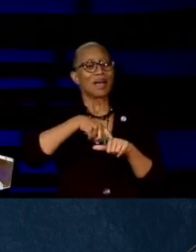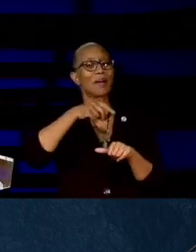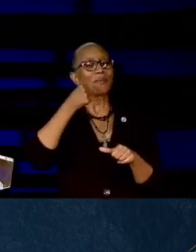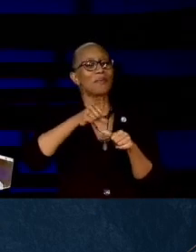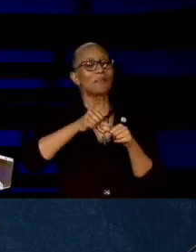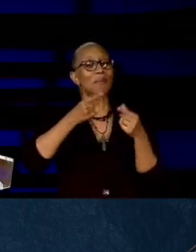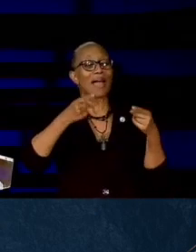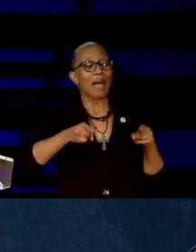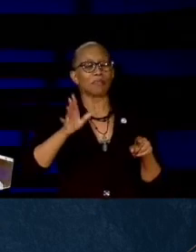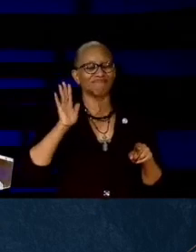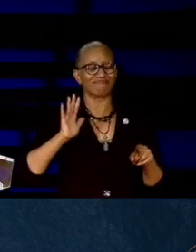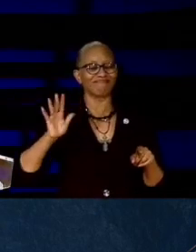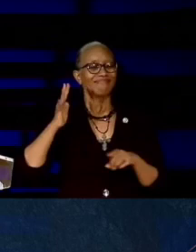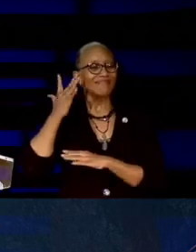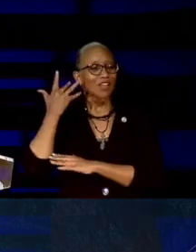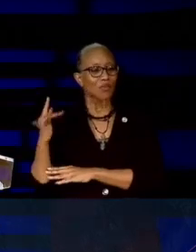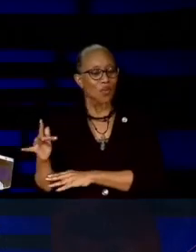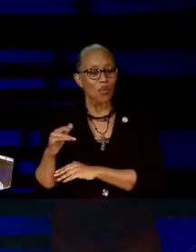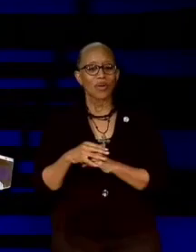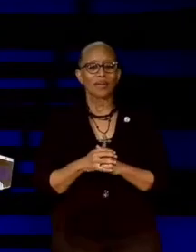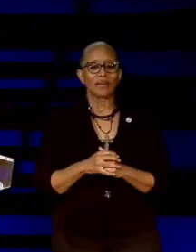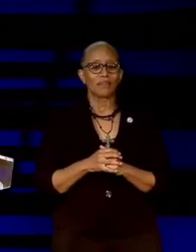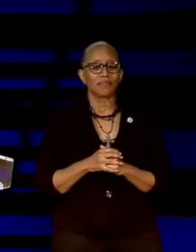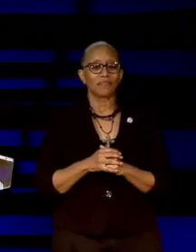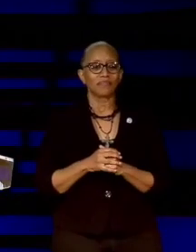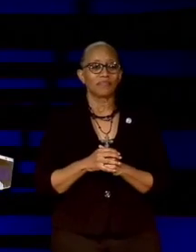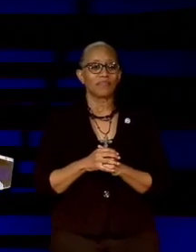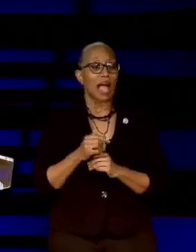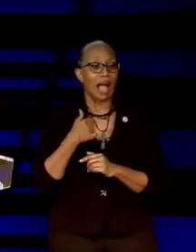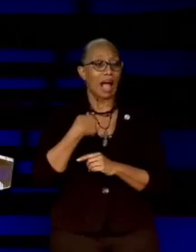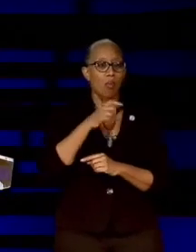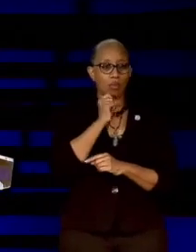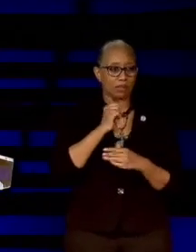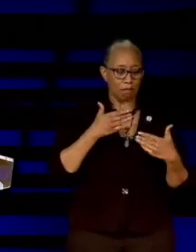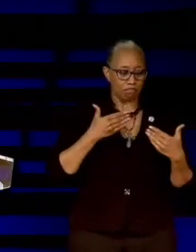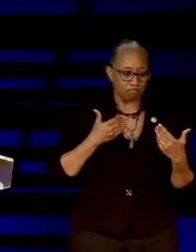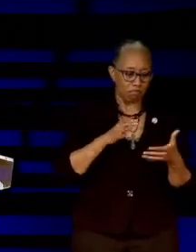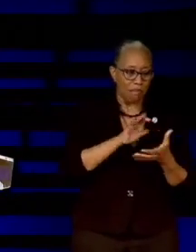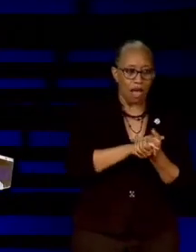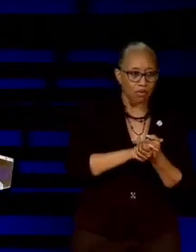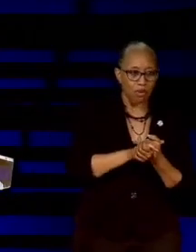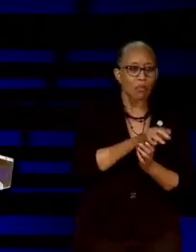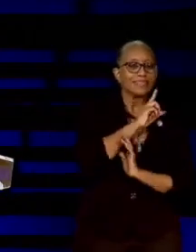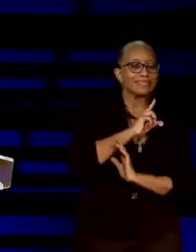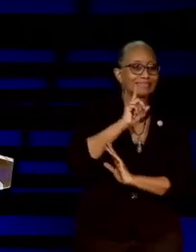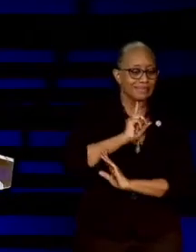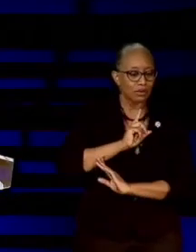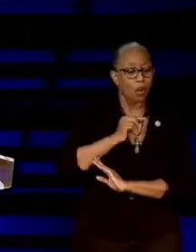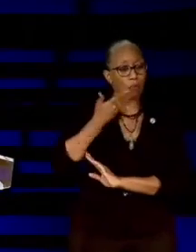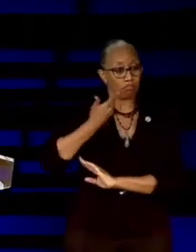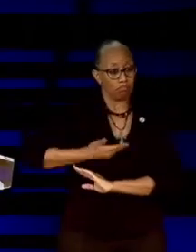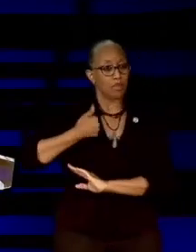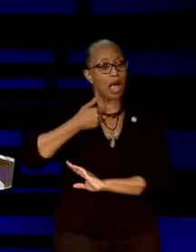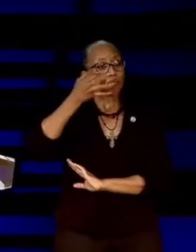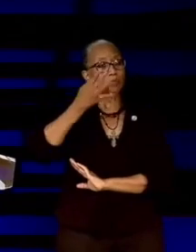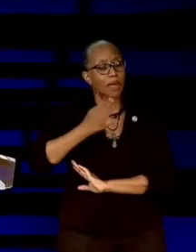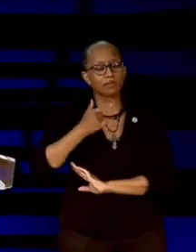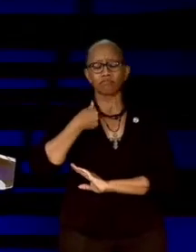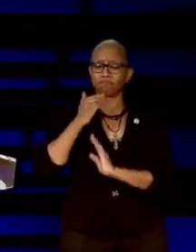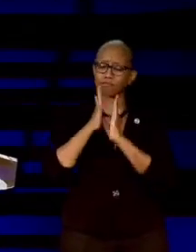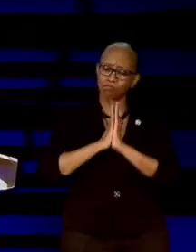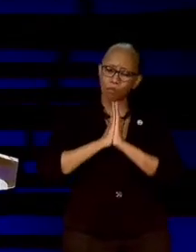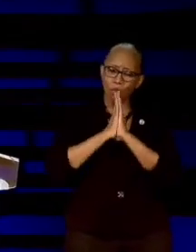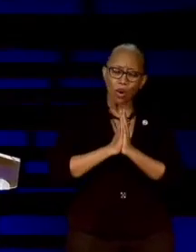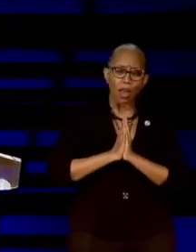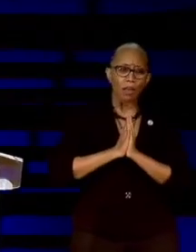it was in California, when as an unmarried man, because I was a pastor, I was praying and I had to spend a lot